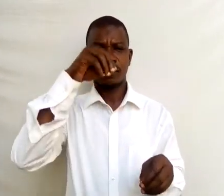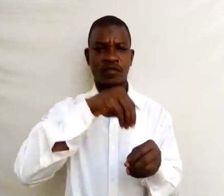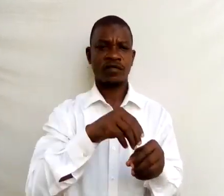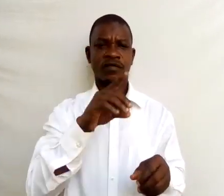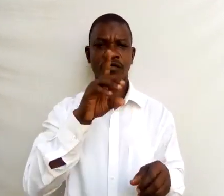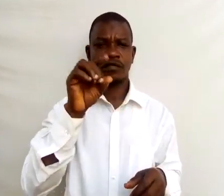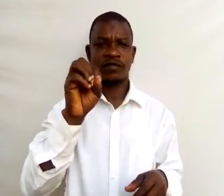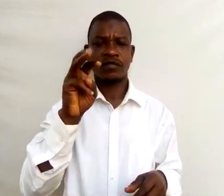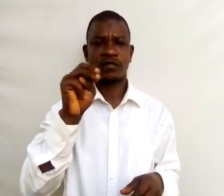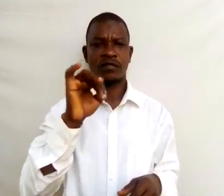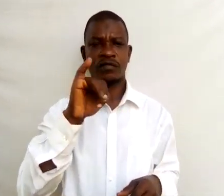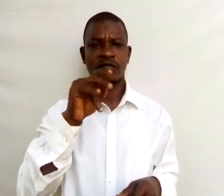domain. Example,